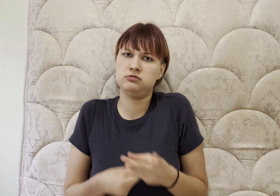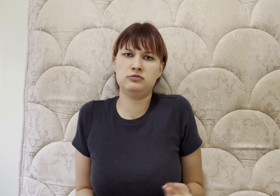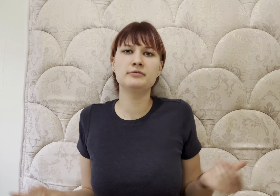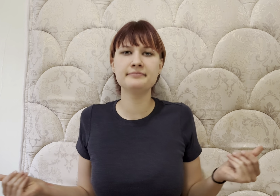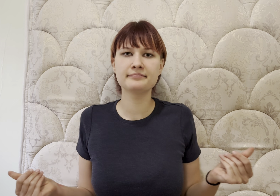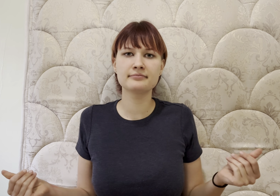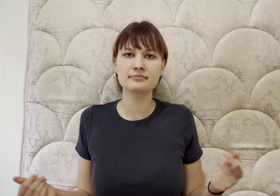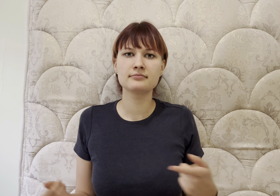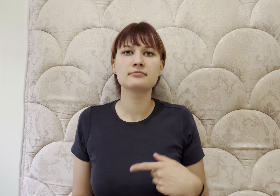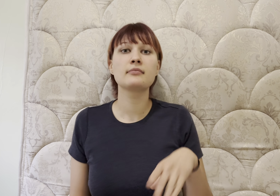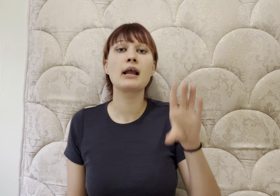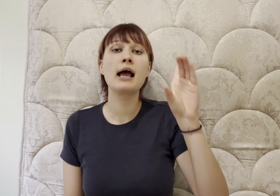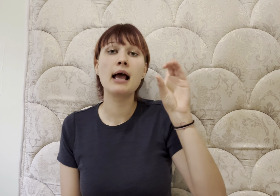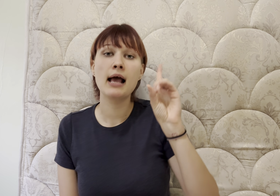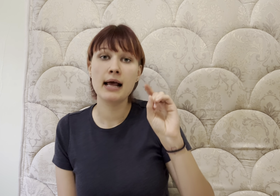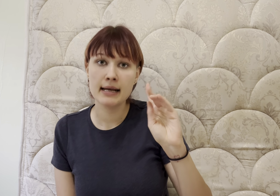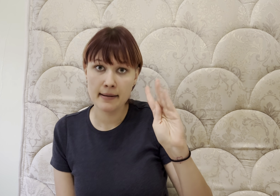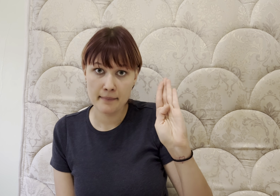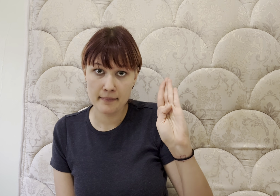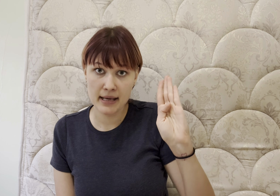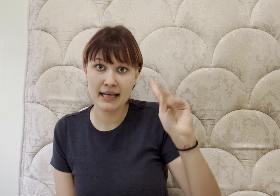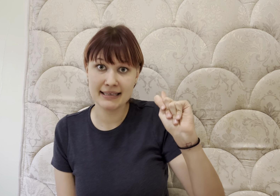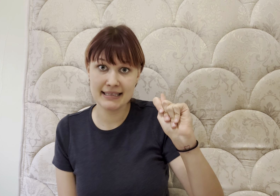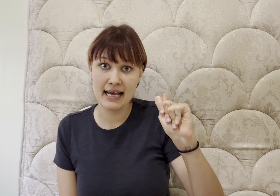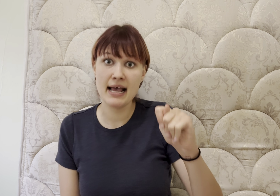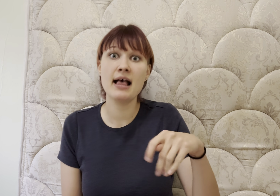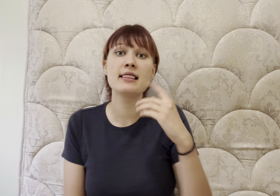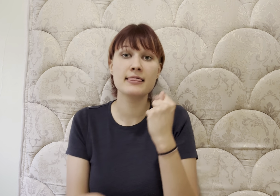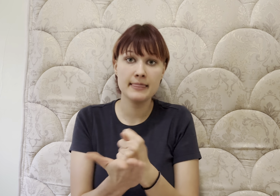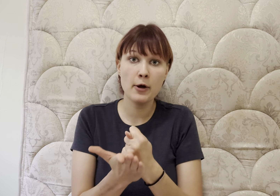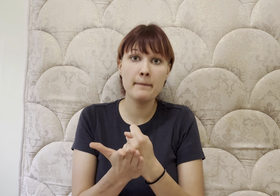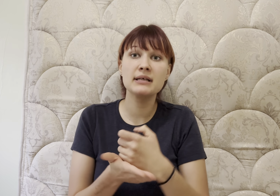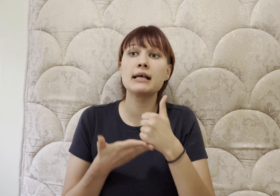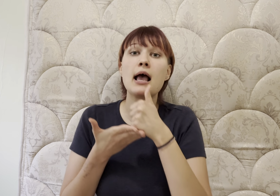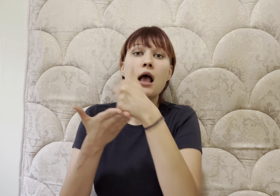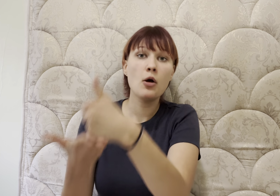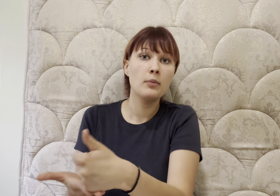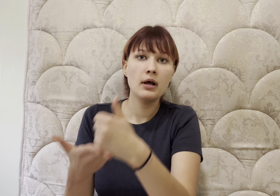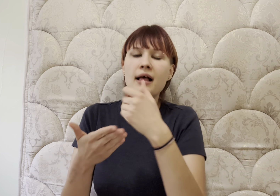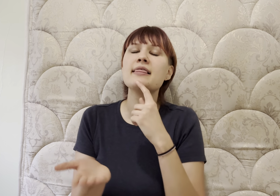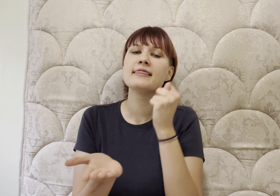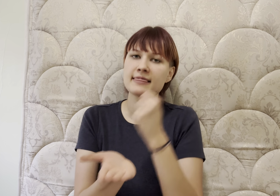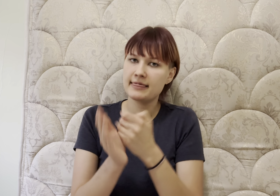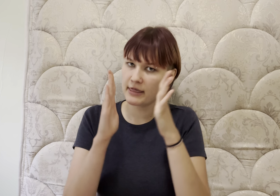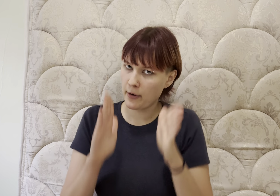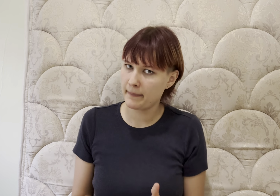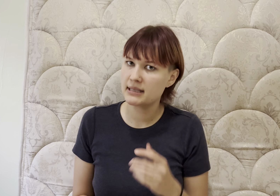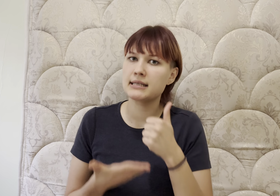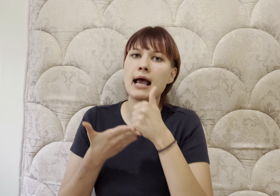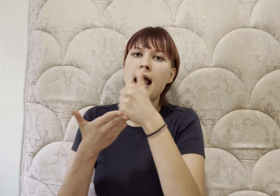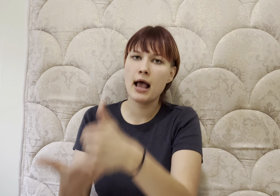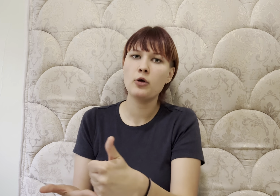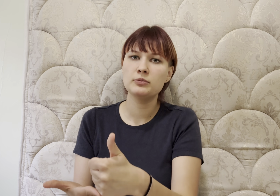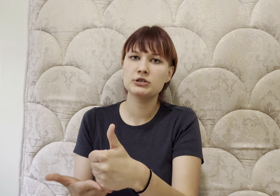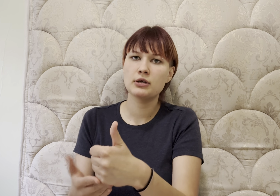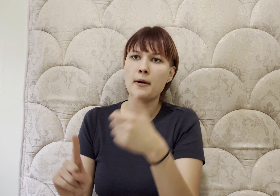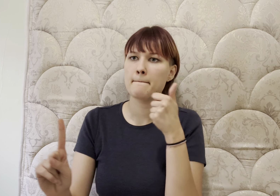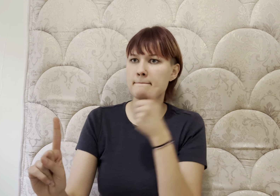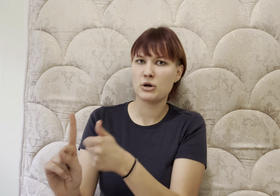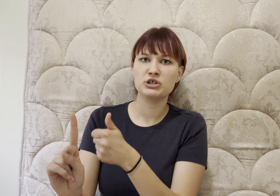a DBT therapist would help you to do is to understand that, okay, I see that my significant other is behaving in a particular